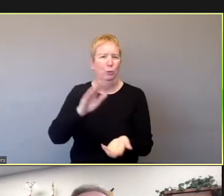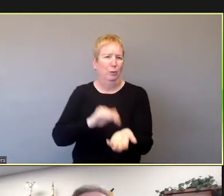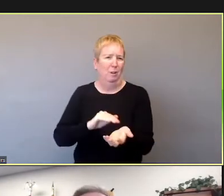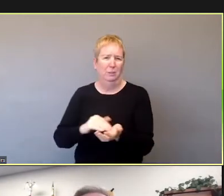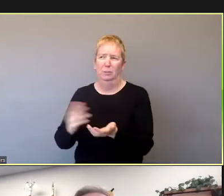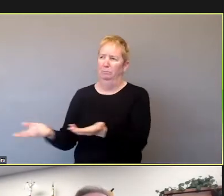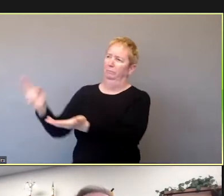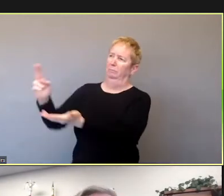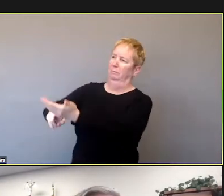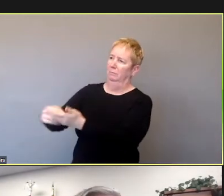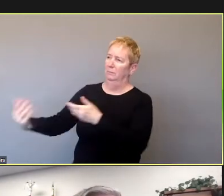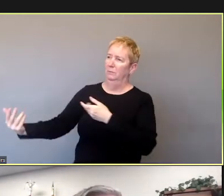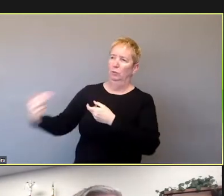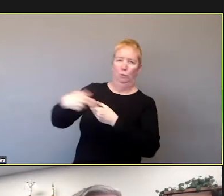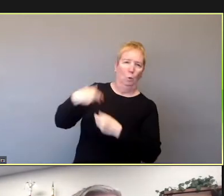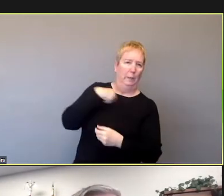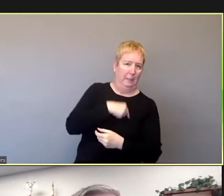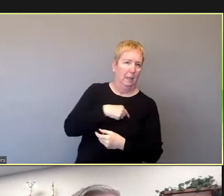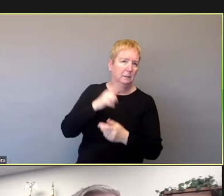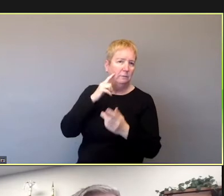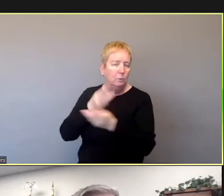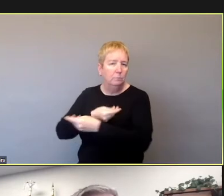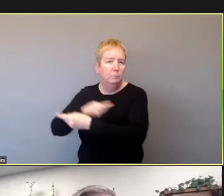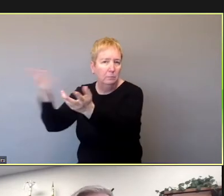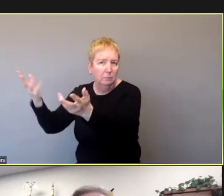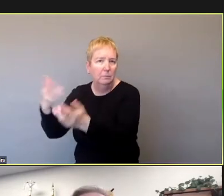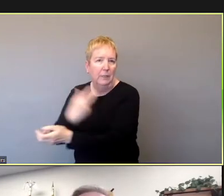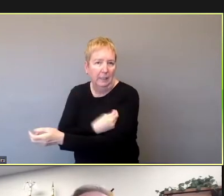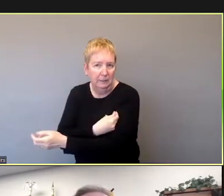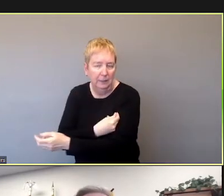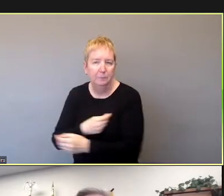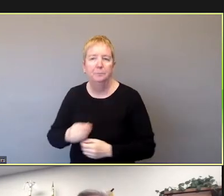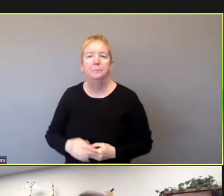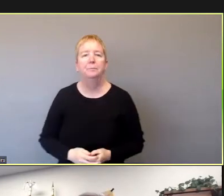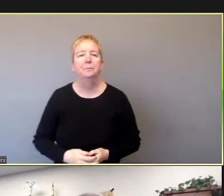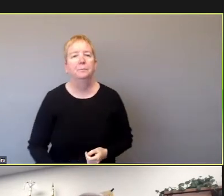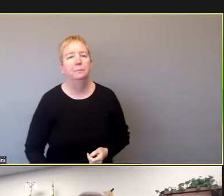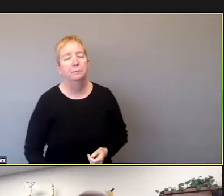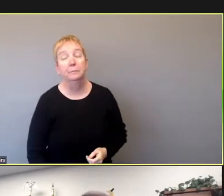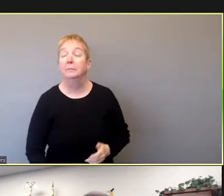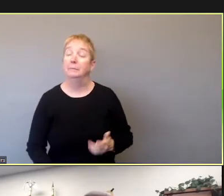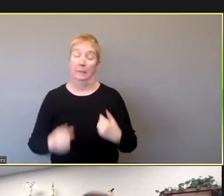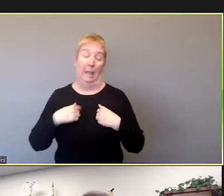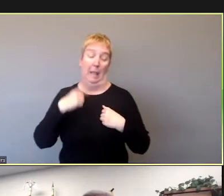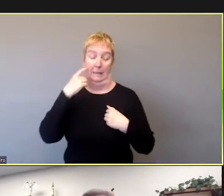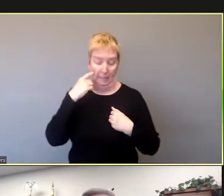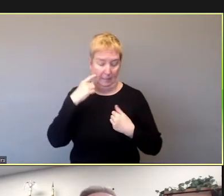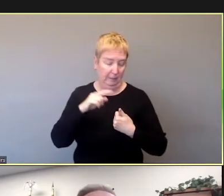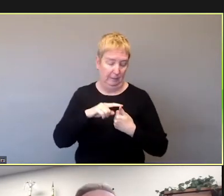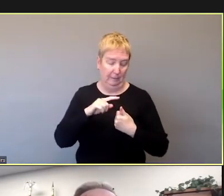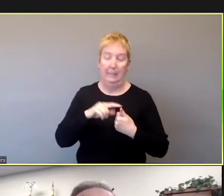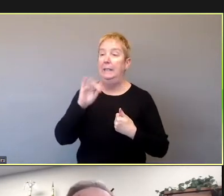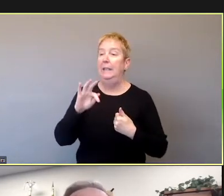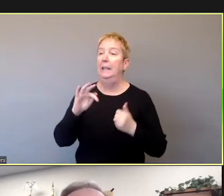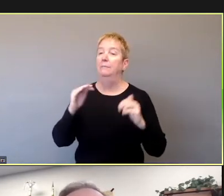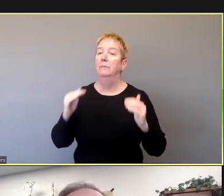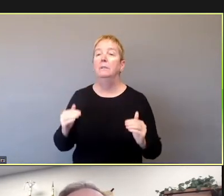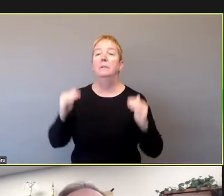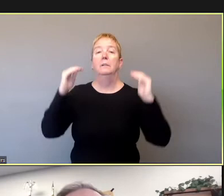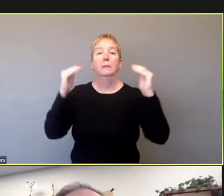actually, between these 3 things of better masking and more,